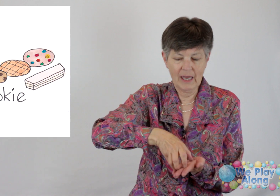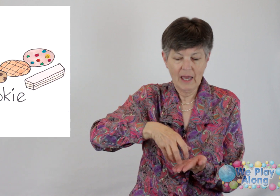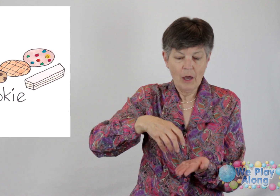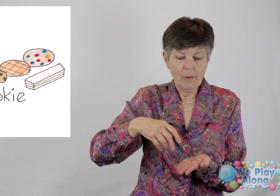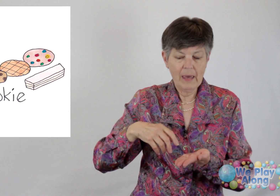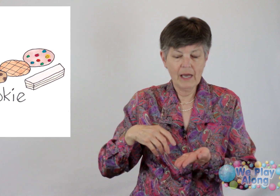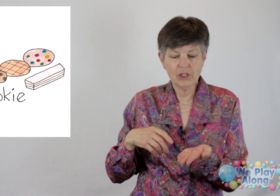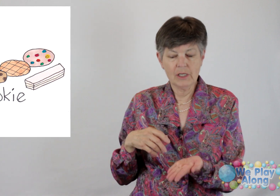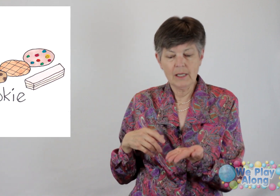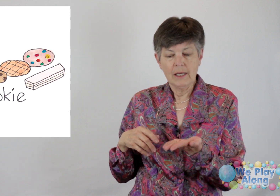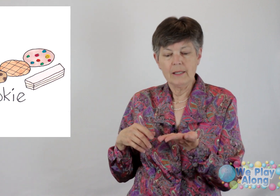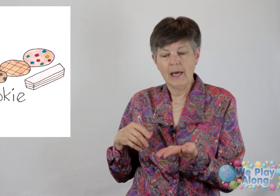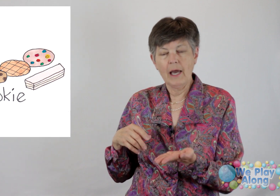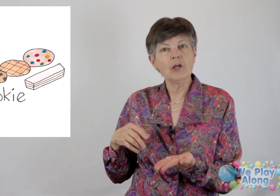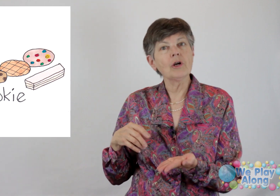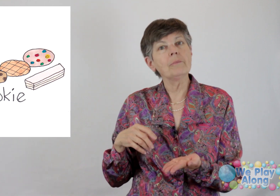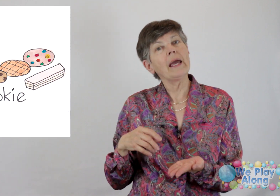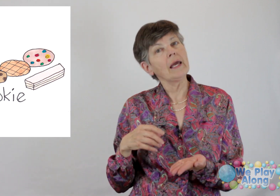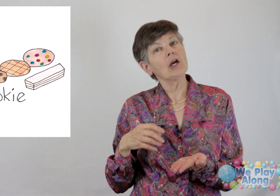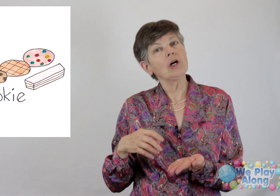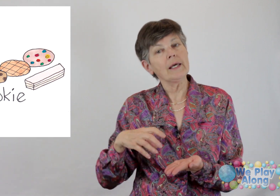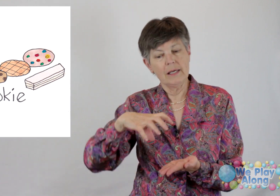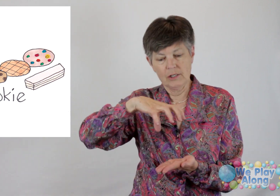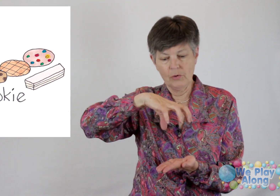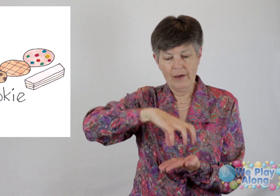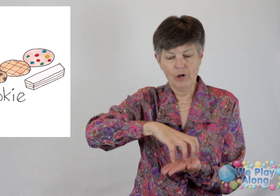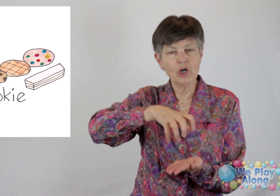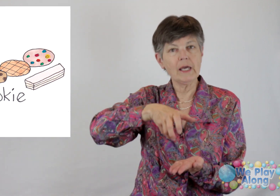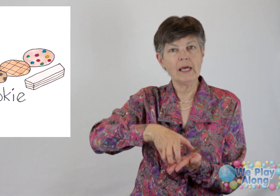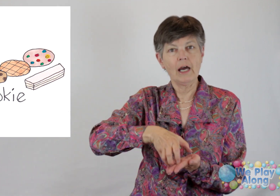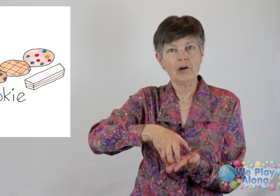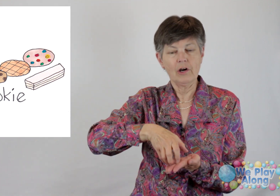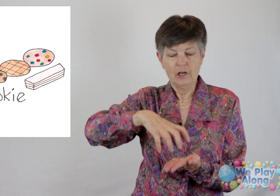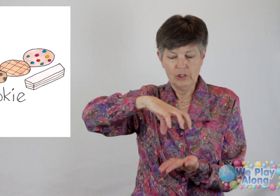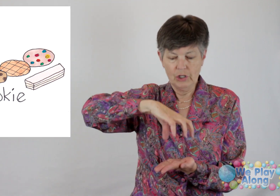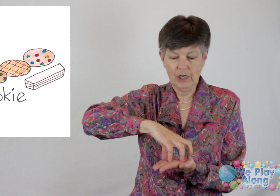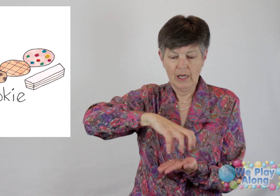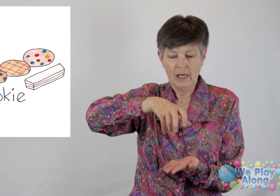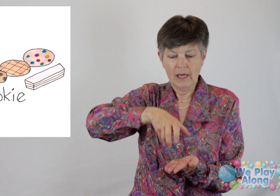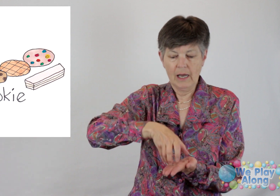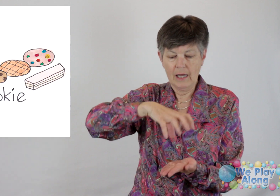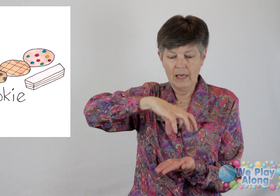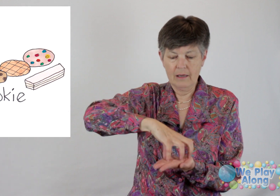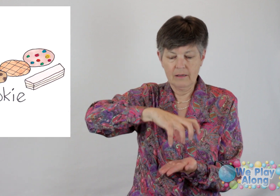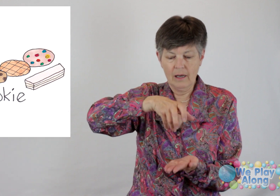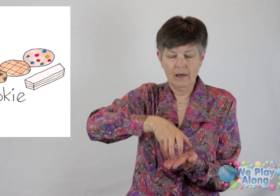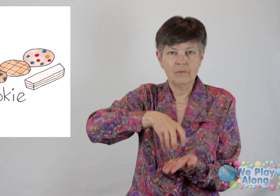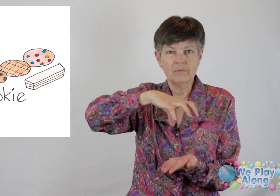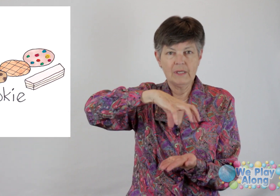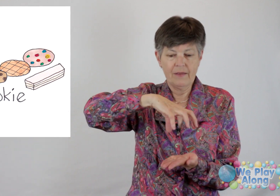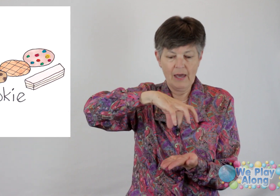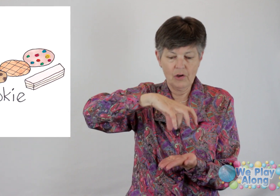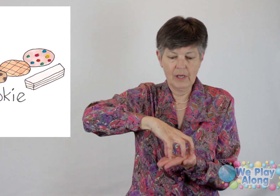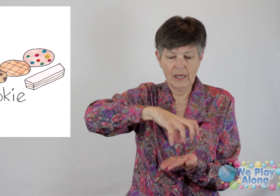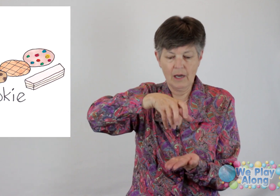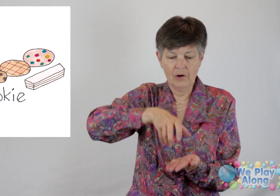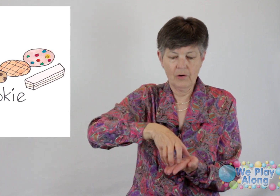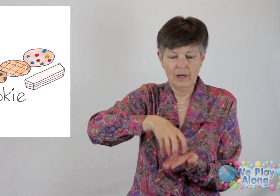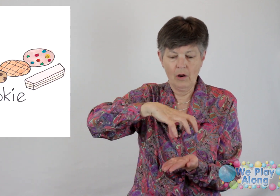cookie. Imagine that you're making cookies and you have a cookie cutter. So you're going to kind of take that cookie cutter and on